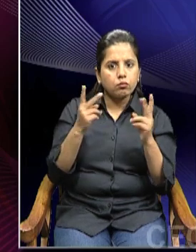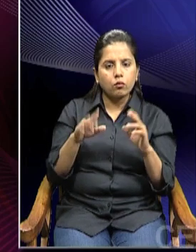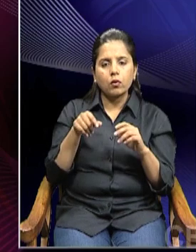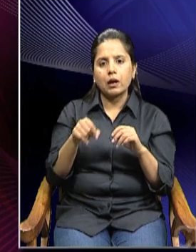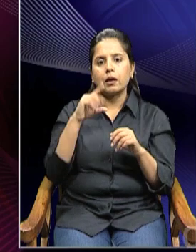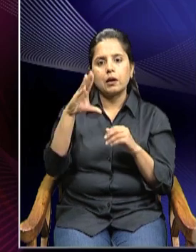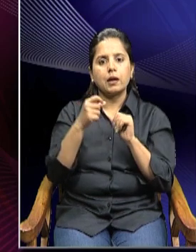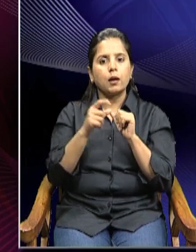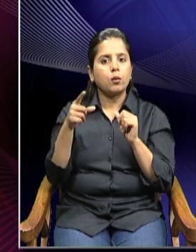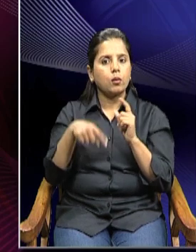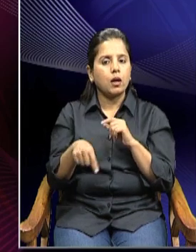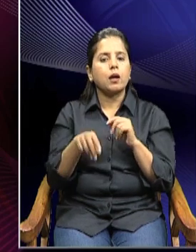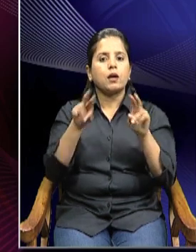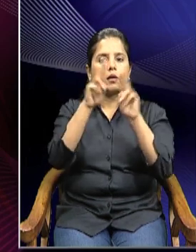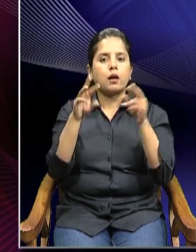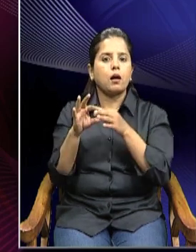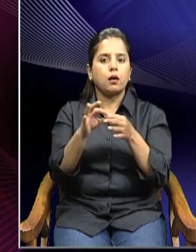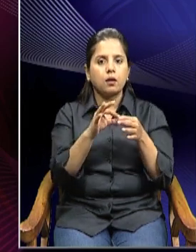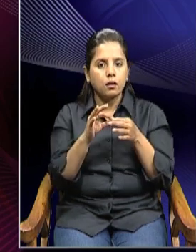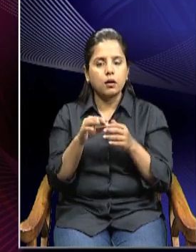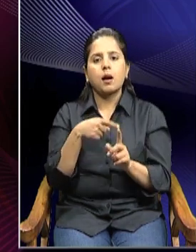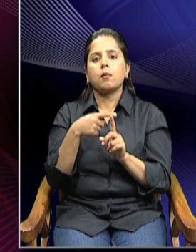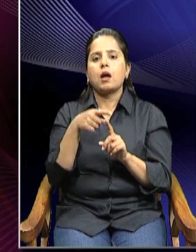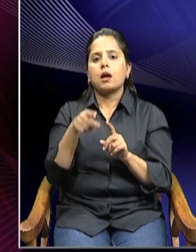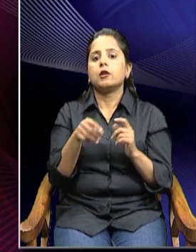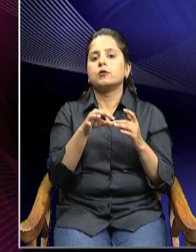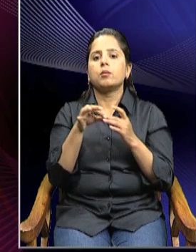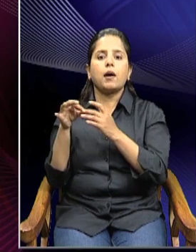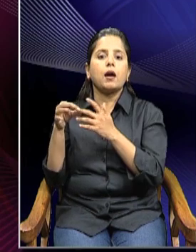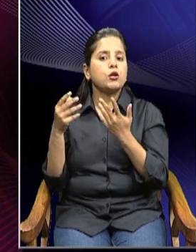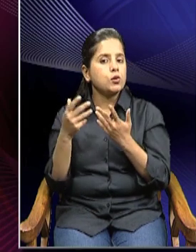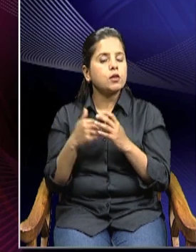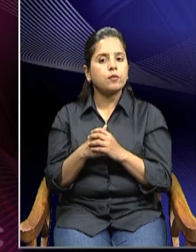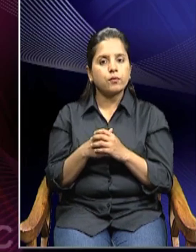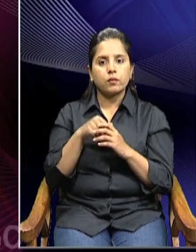liberal international relations, and especially